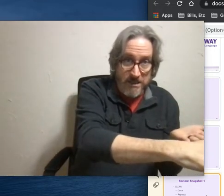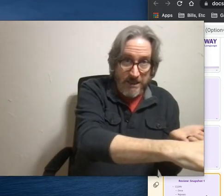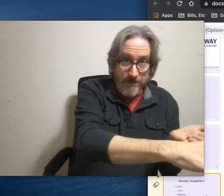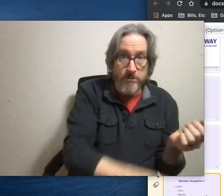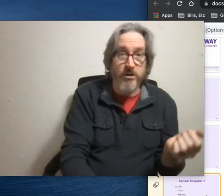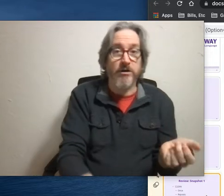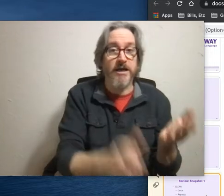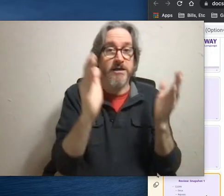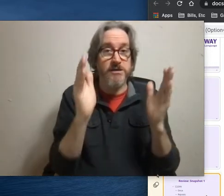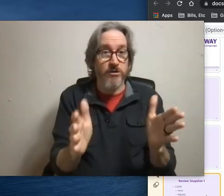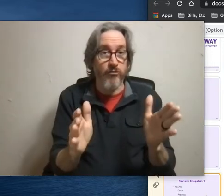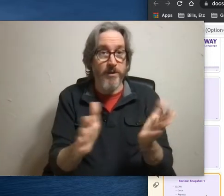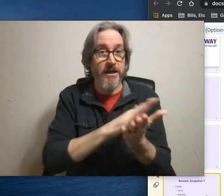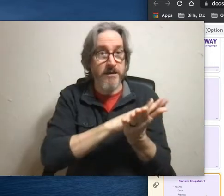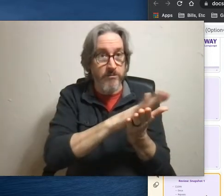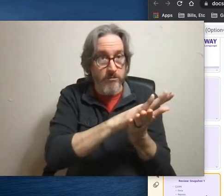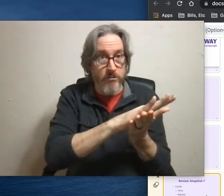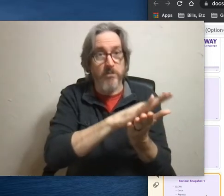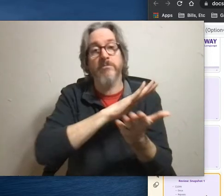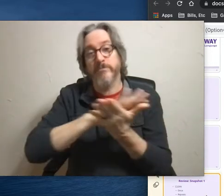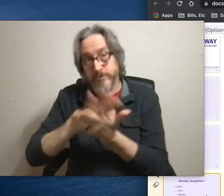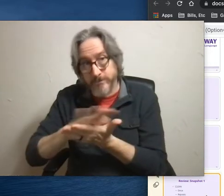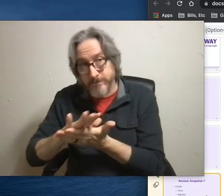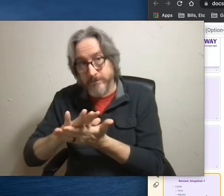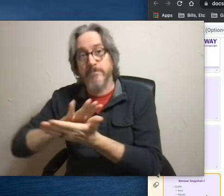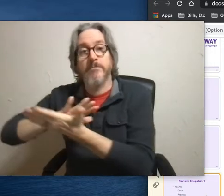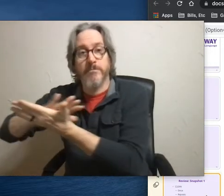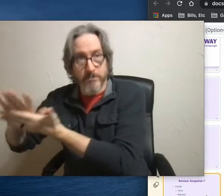it's clean. There is repeat.